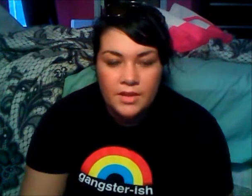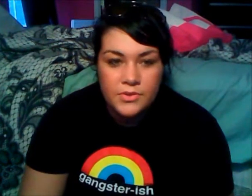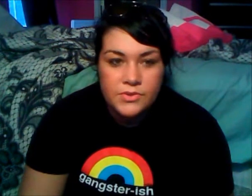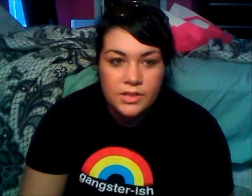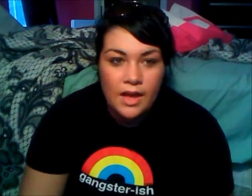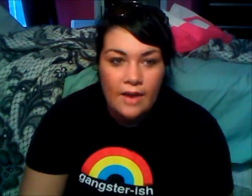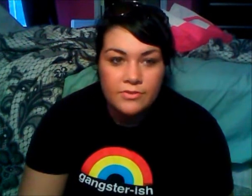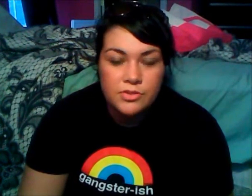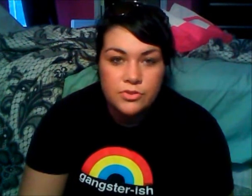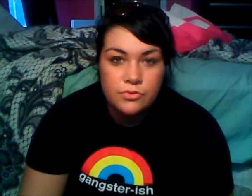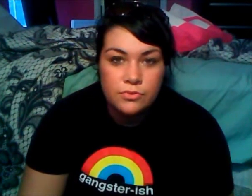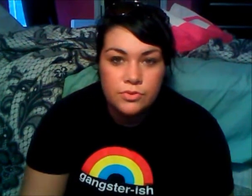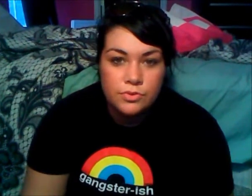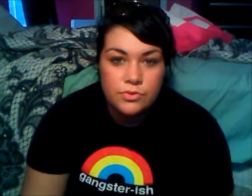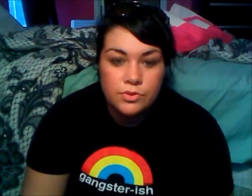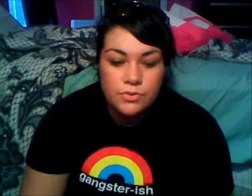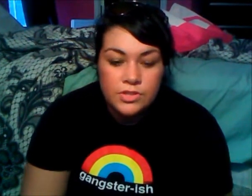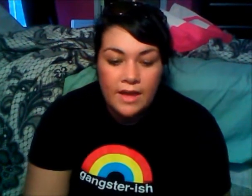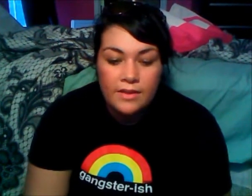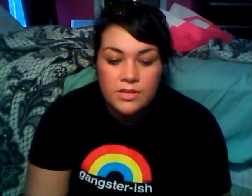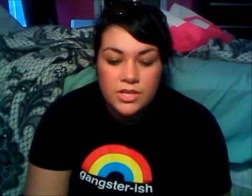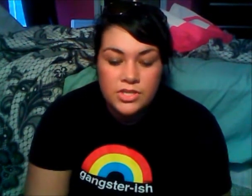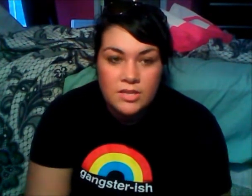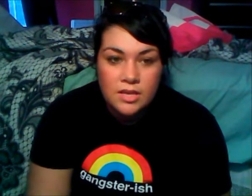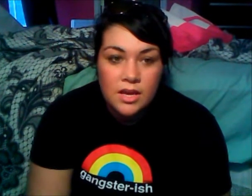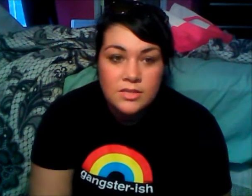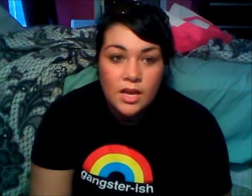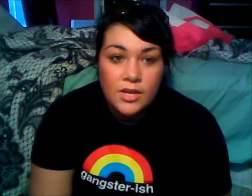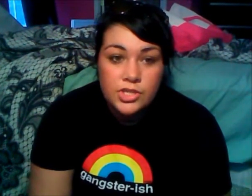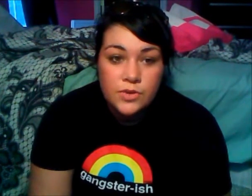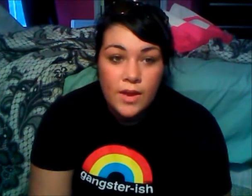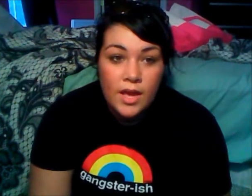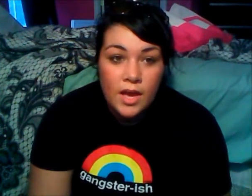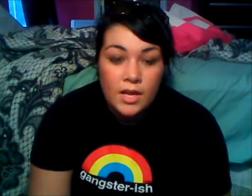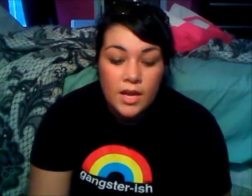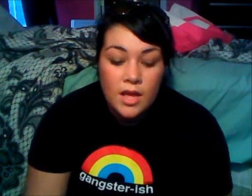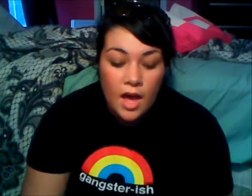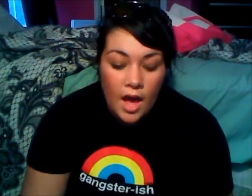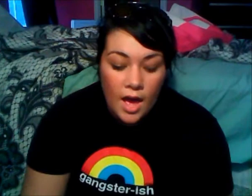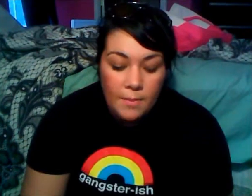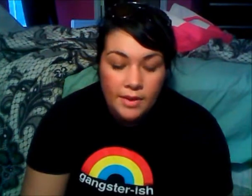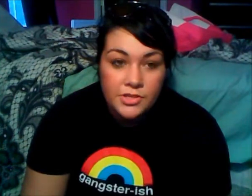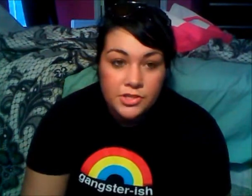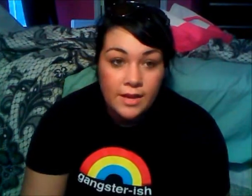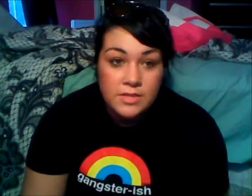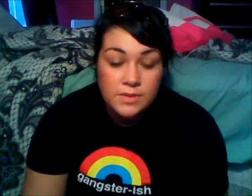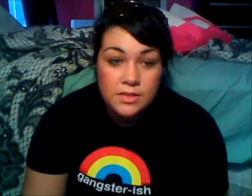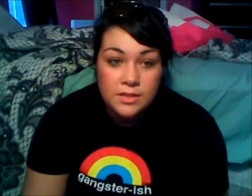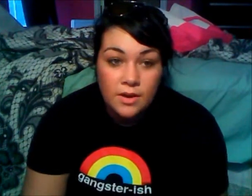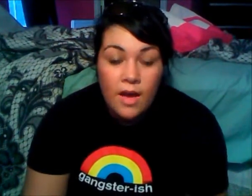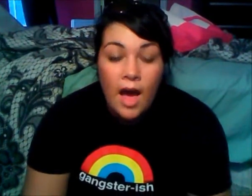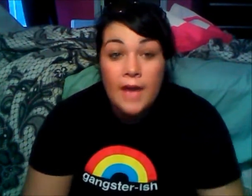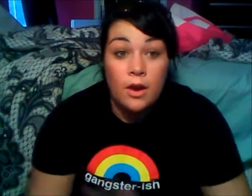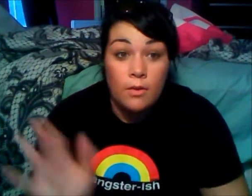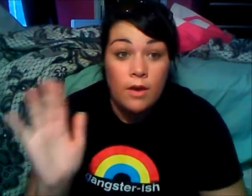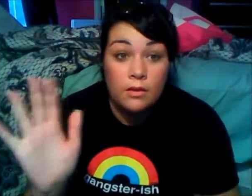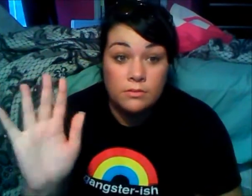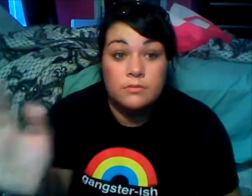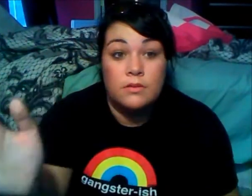you still have to do the challenge that Jessica assigned you, and I punished you last week, so I know